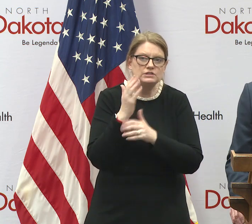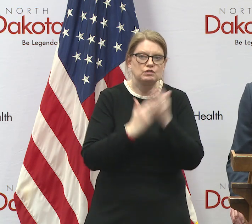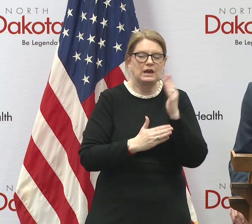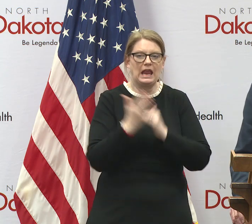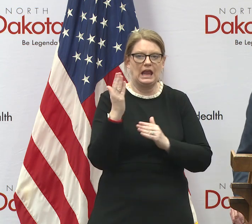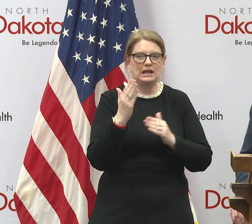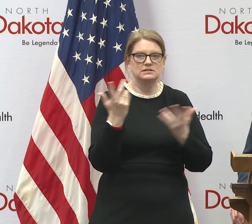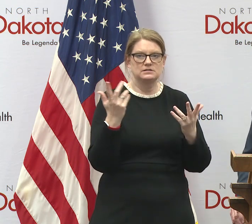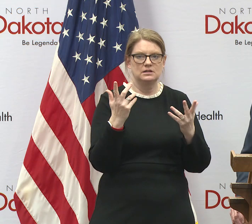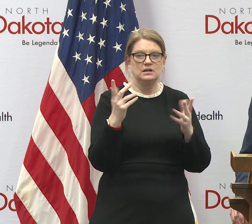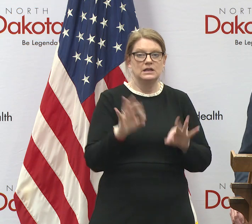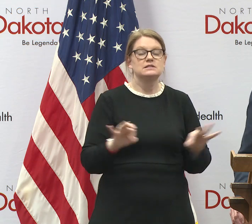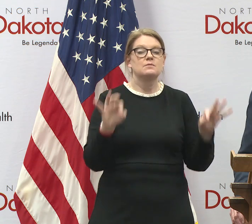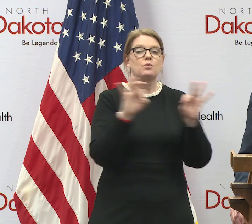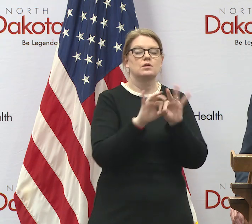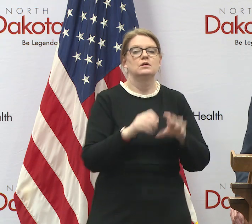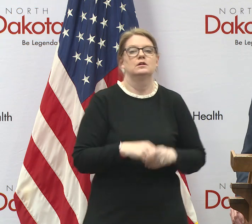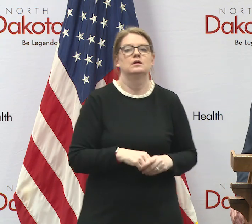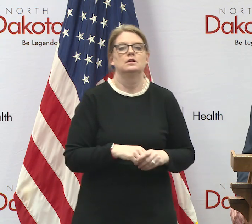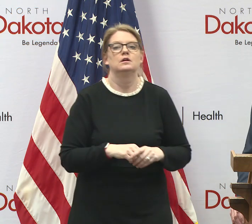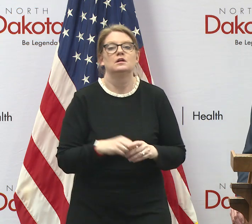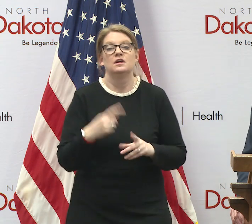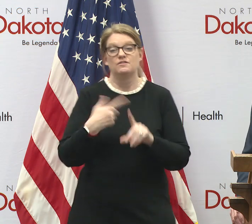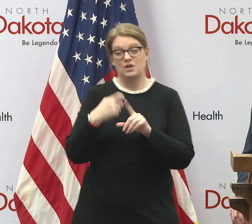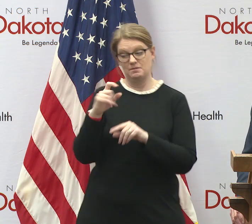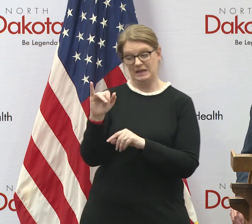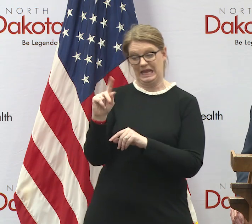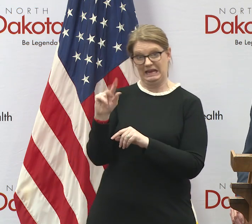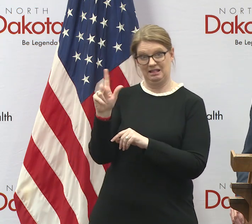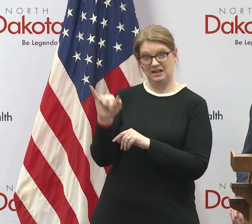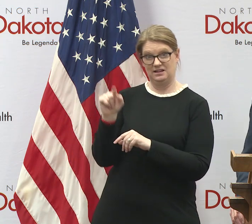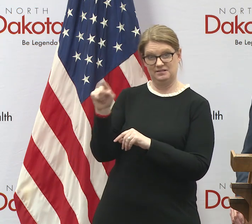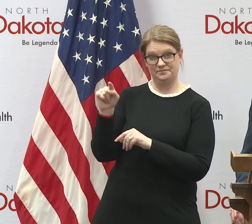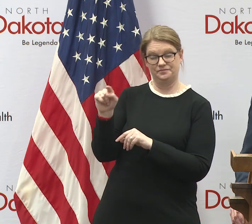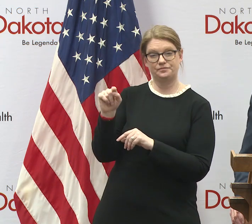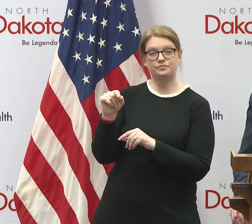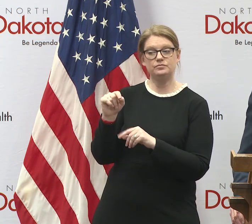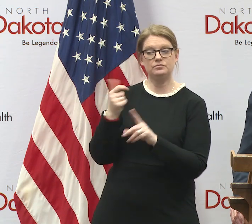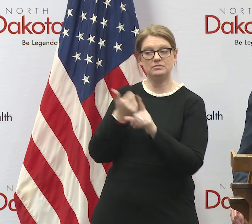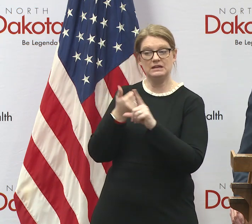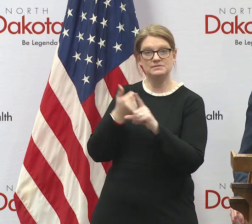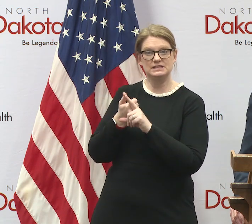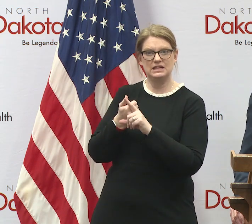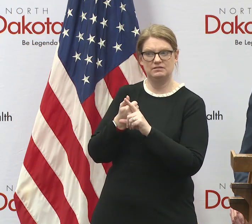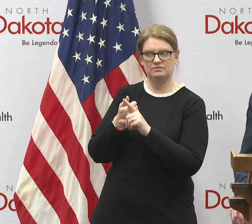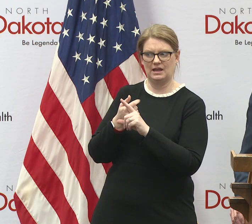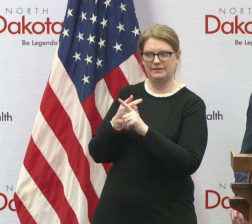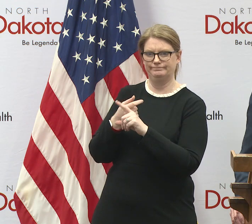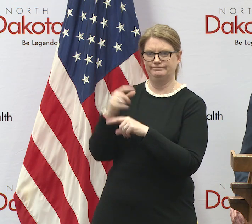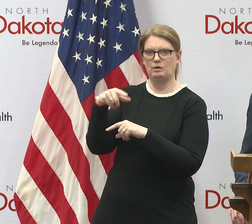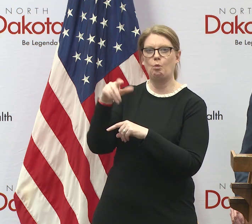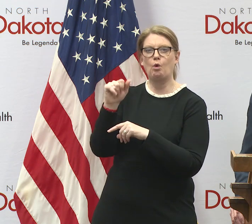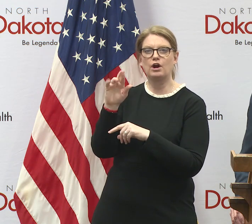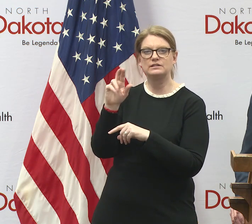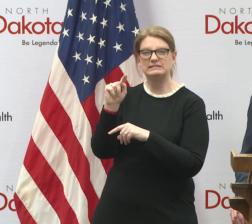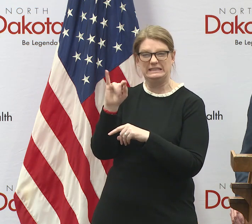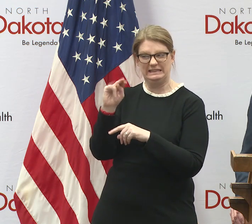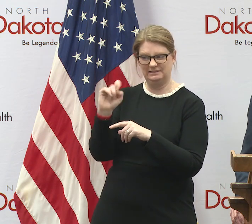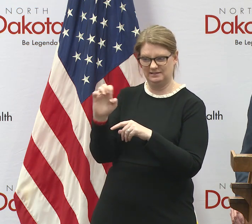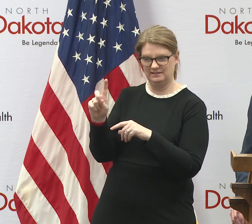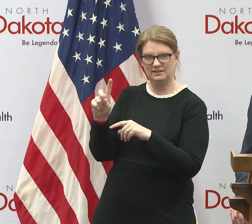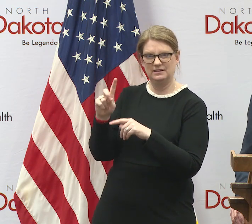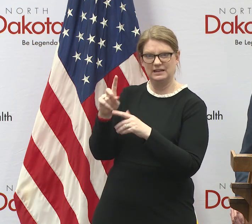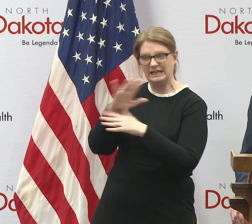is also important. One of the studies that came out of Italy, when they quarantined an entire town of just over 3,000 people